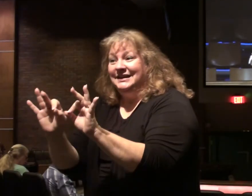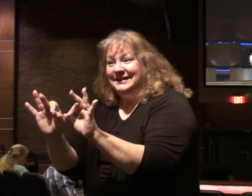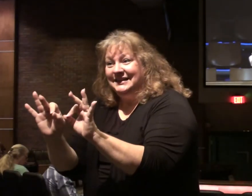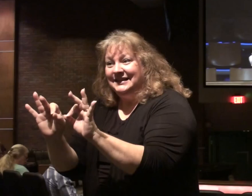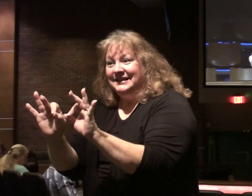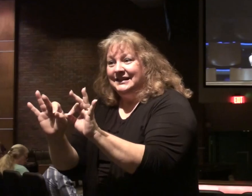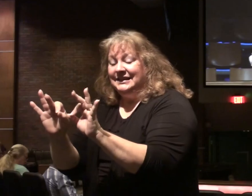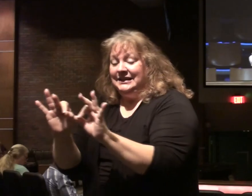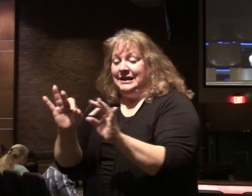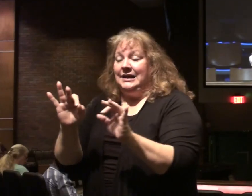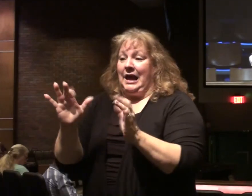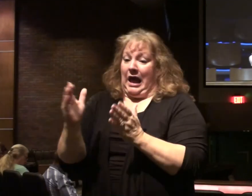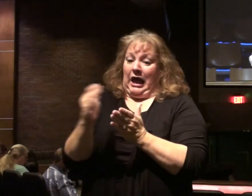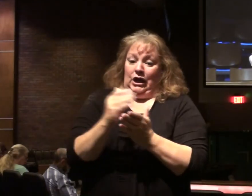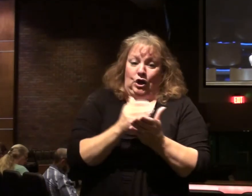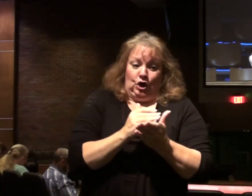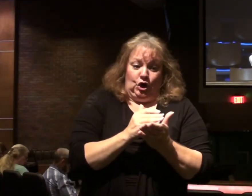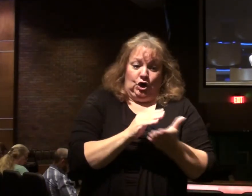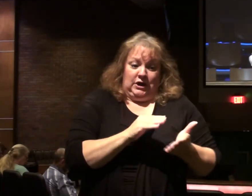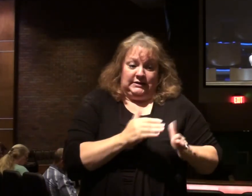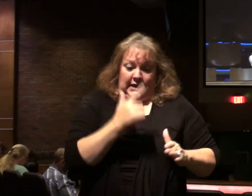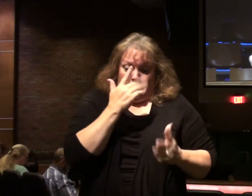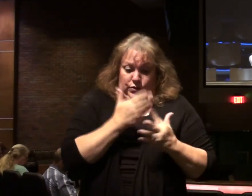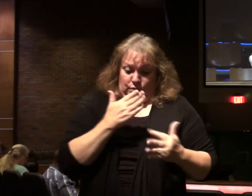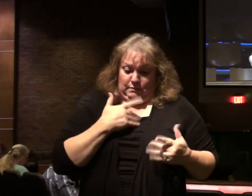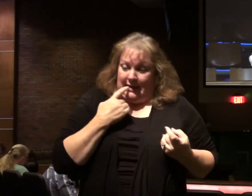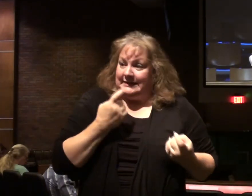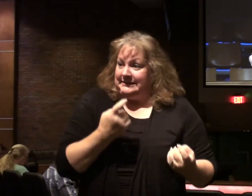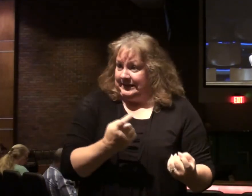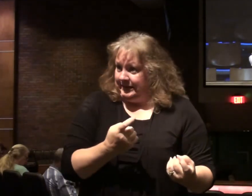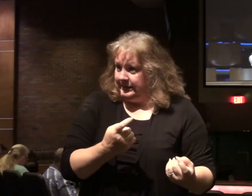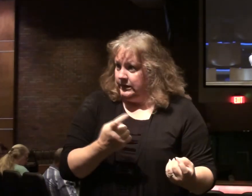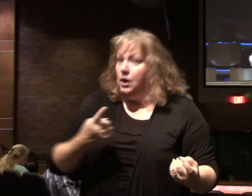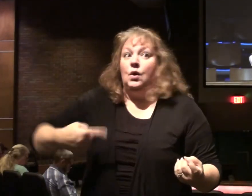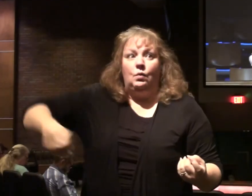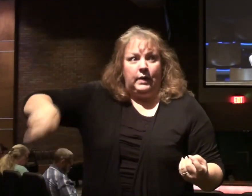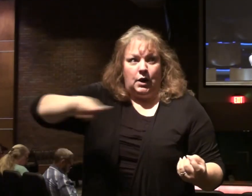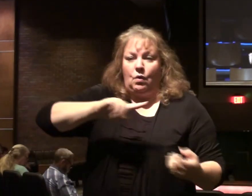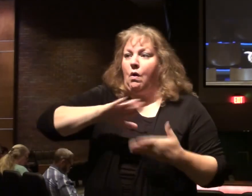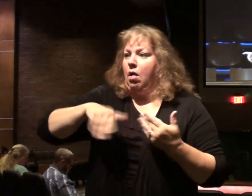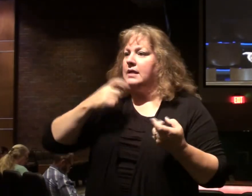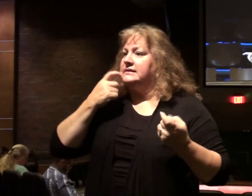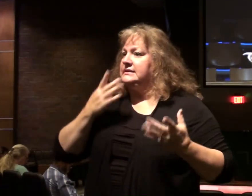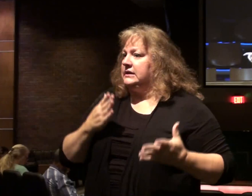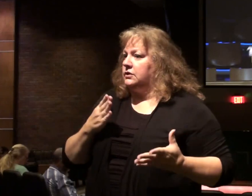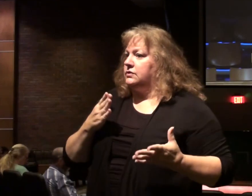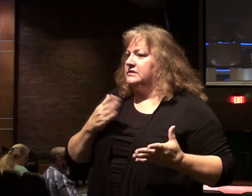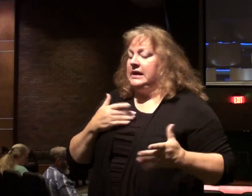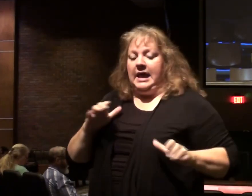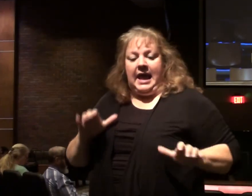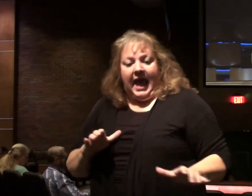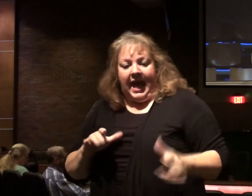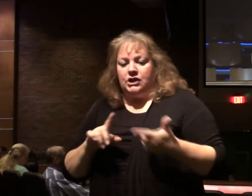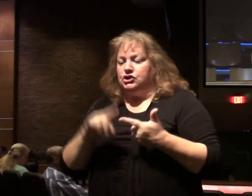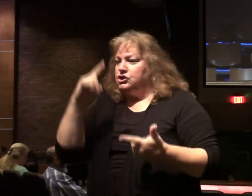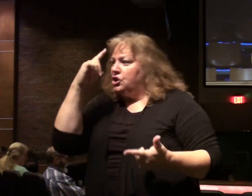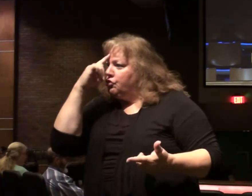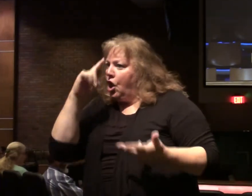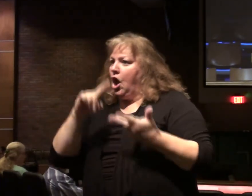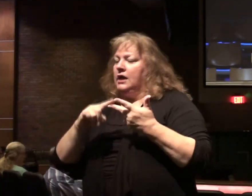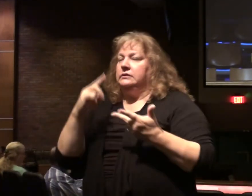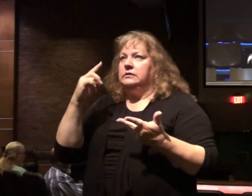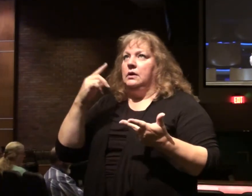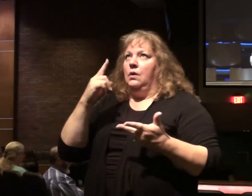wages of sin is death. Every single one of us, according to the scripture, is a sinner. In action, in thought, in